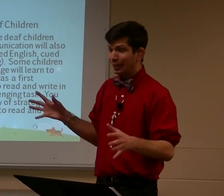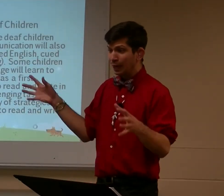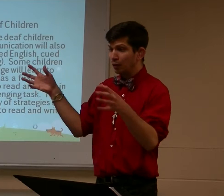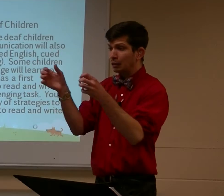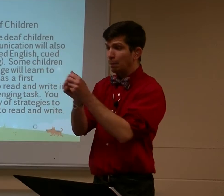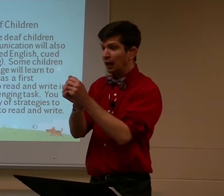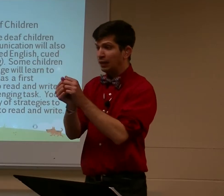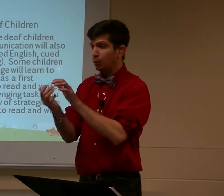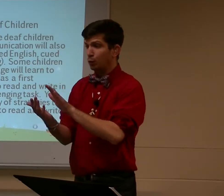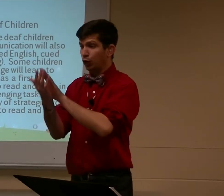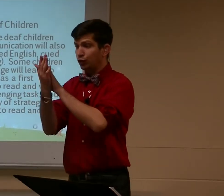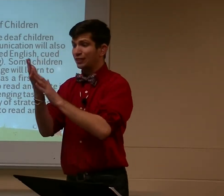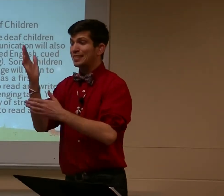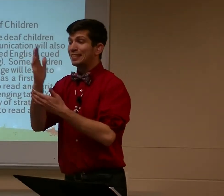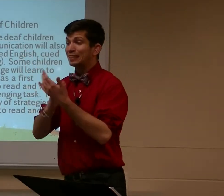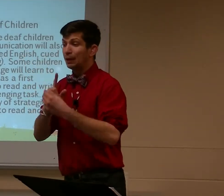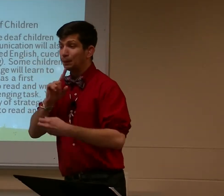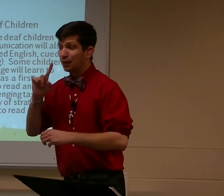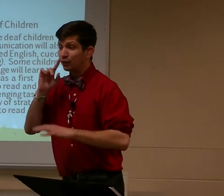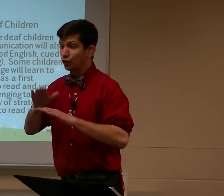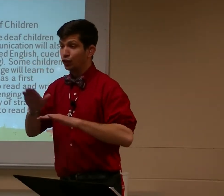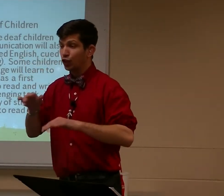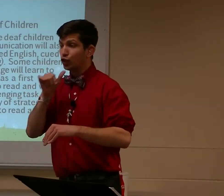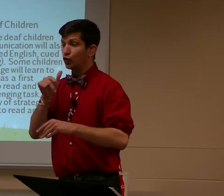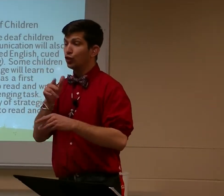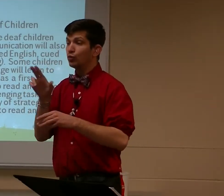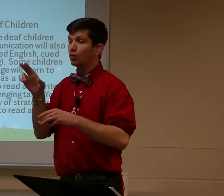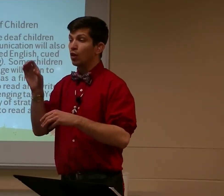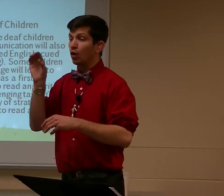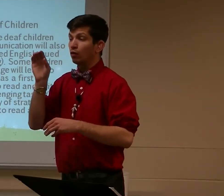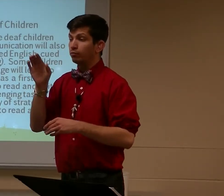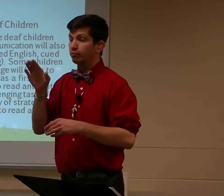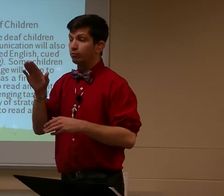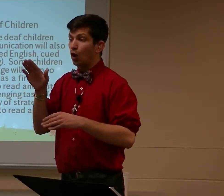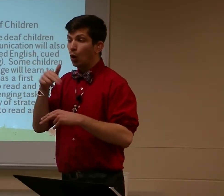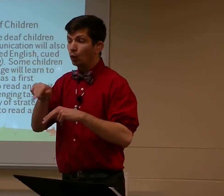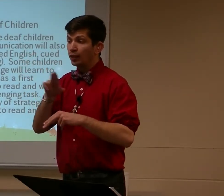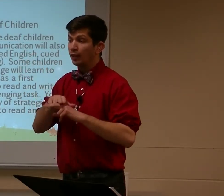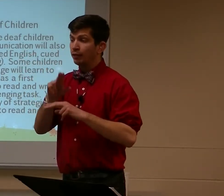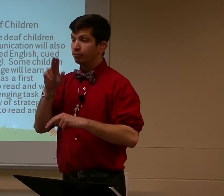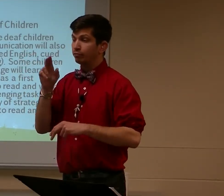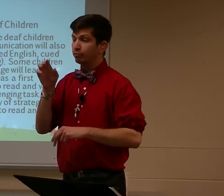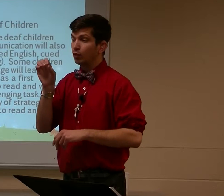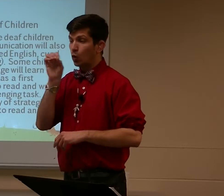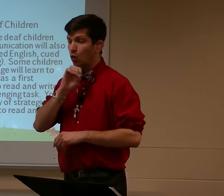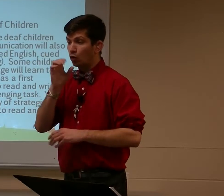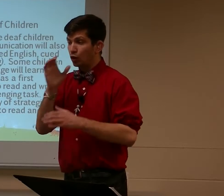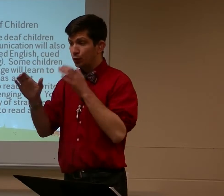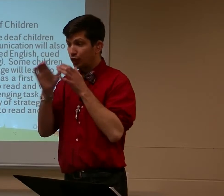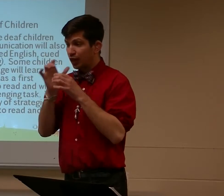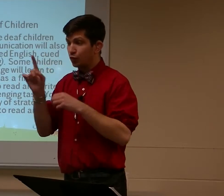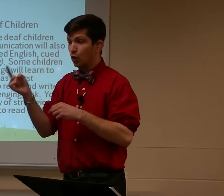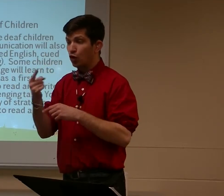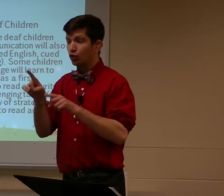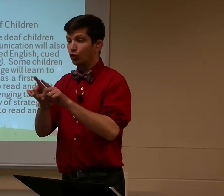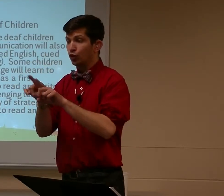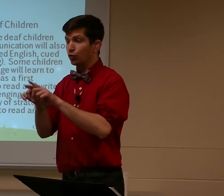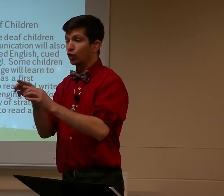Now, combined approaches. Some deaf children who use only oral communication will also use to